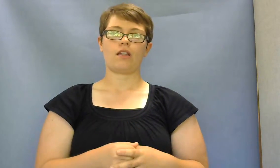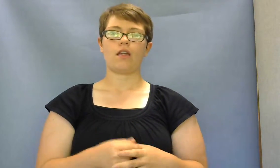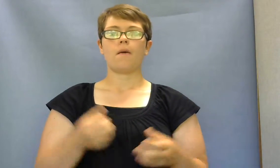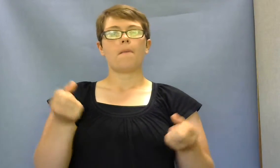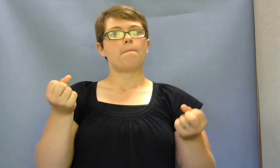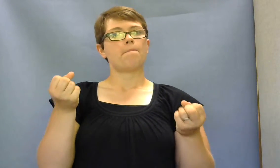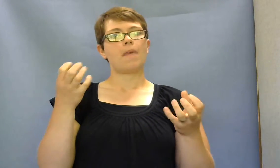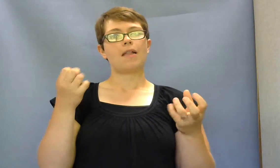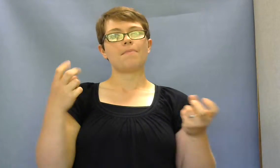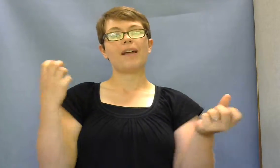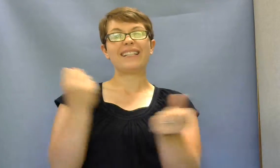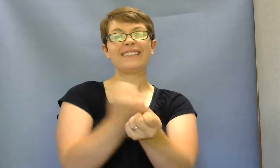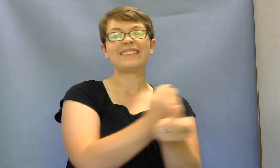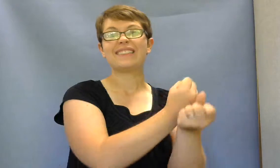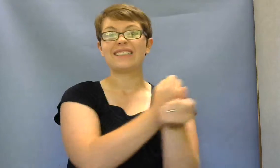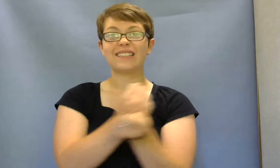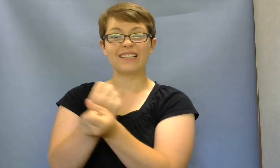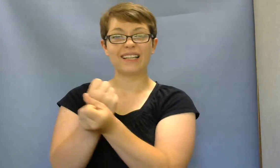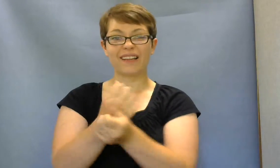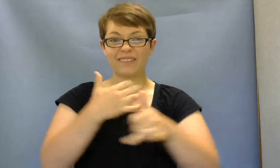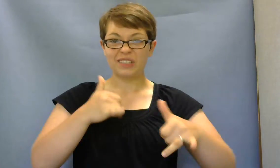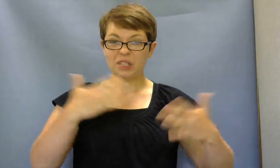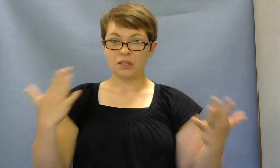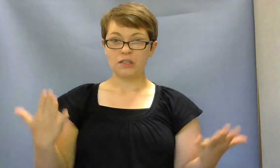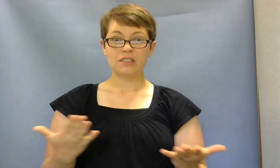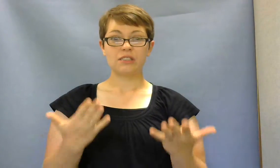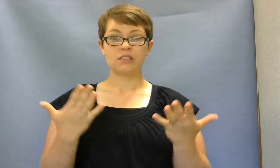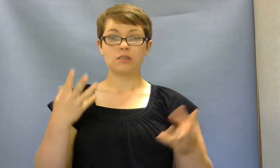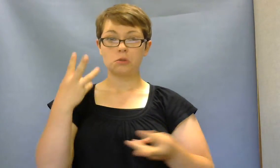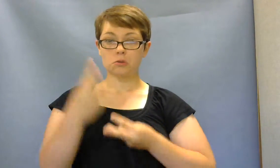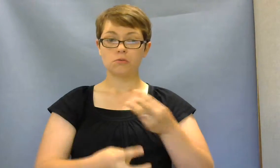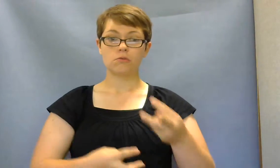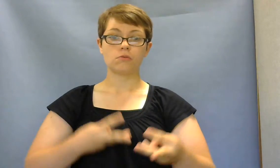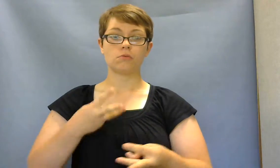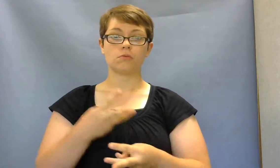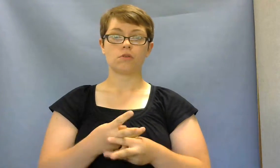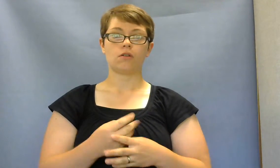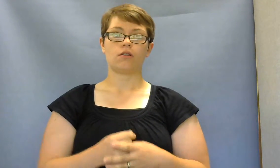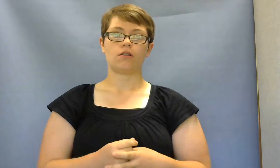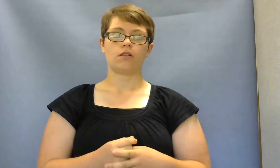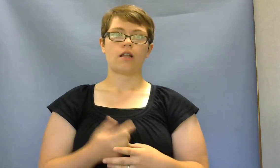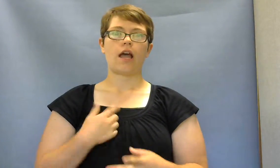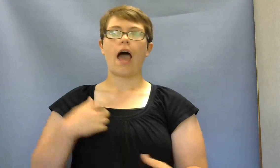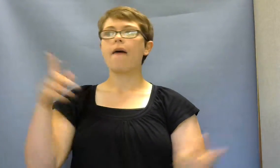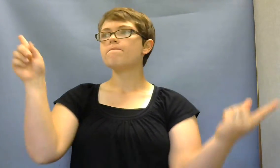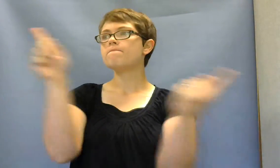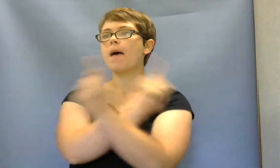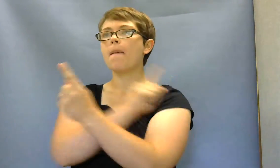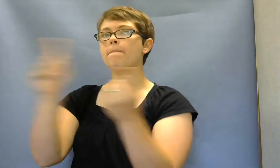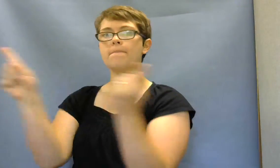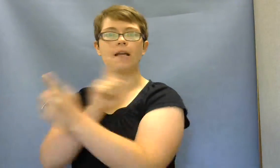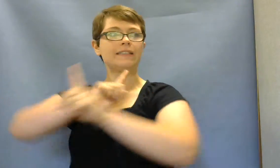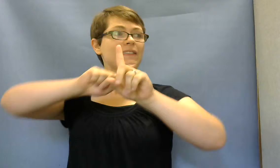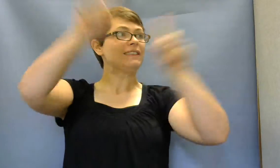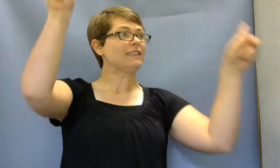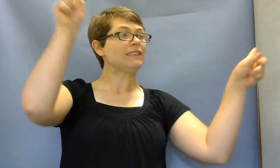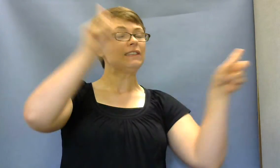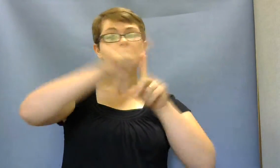far as business and met the billionaires. I've met bankers, and I've also met